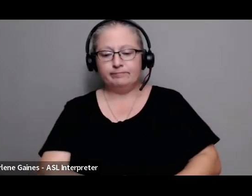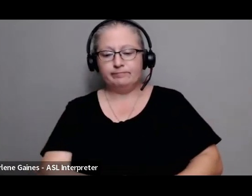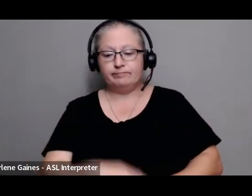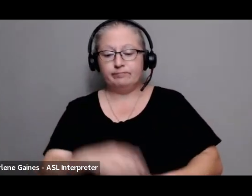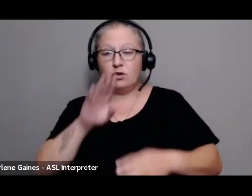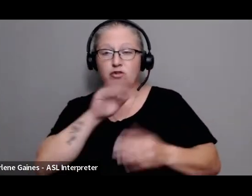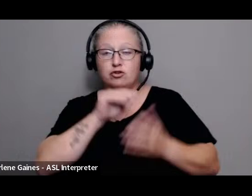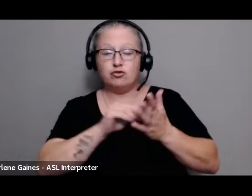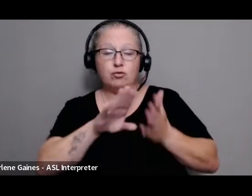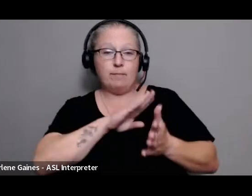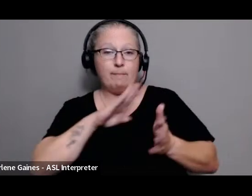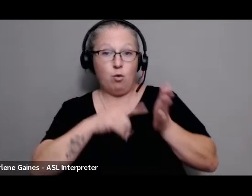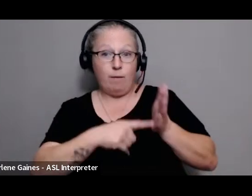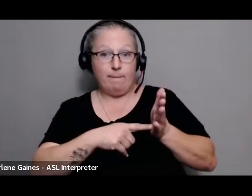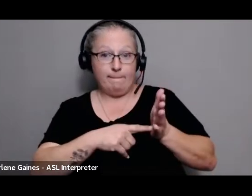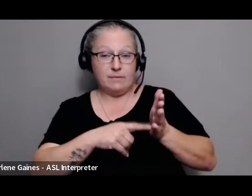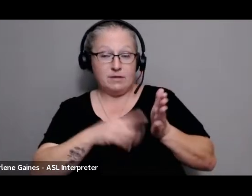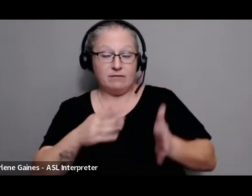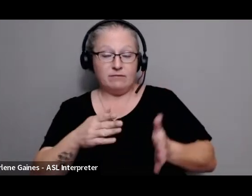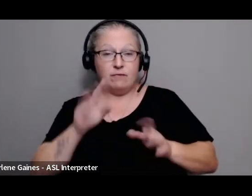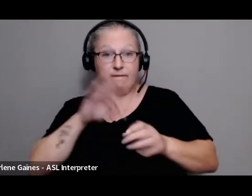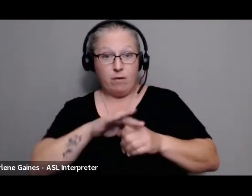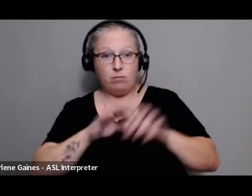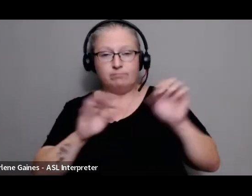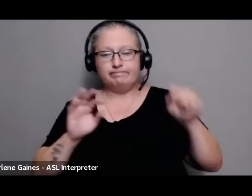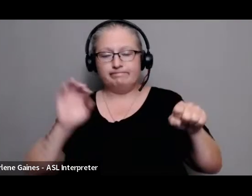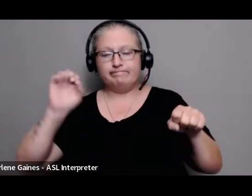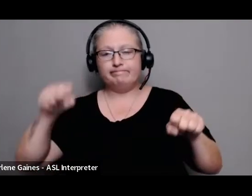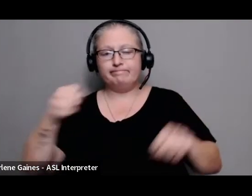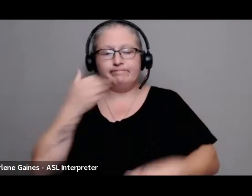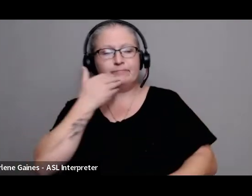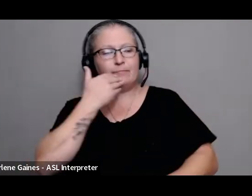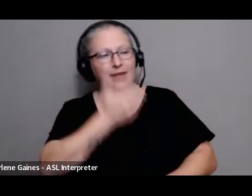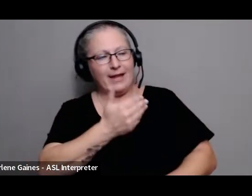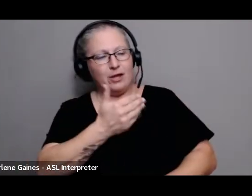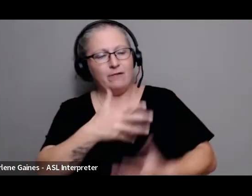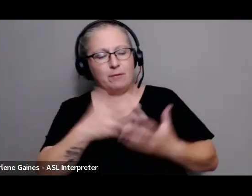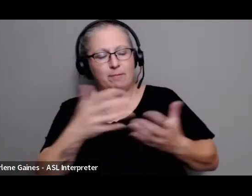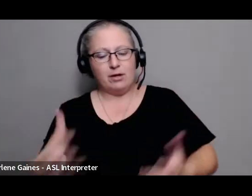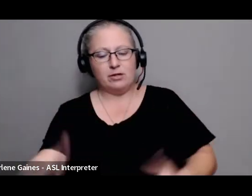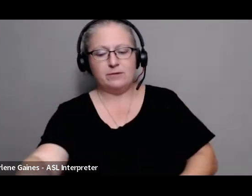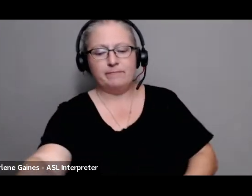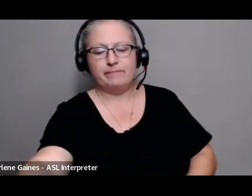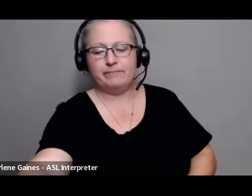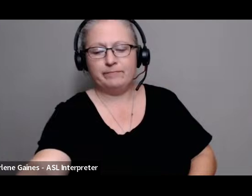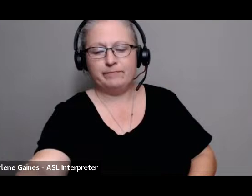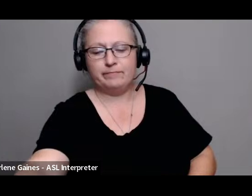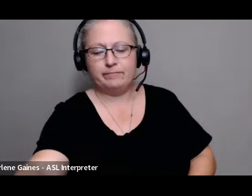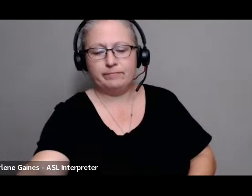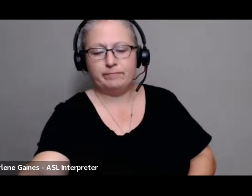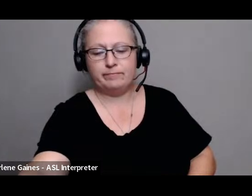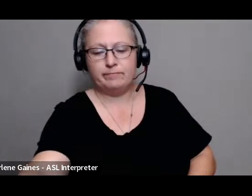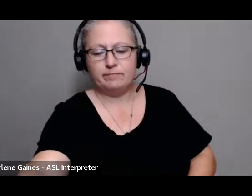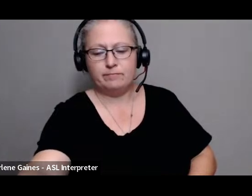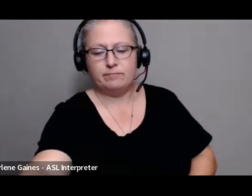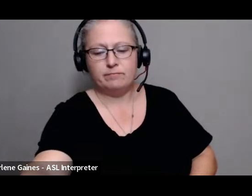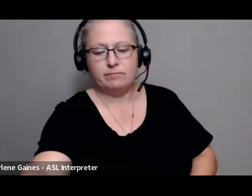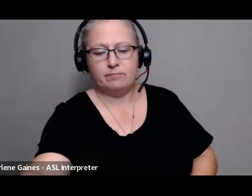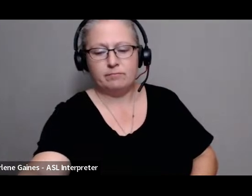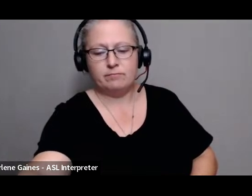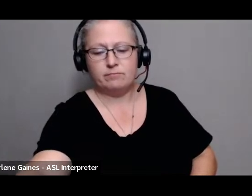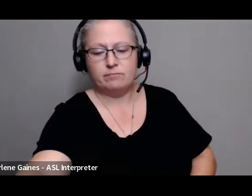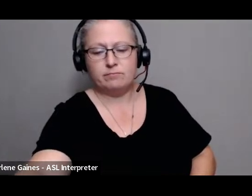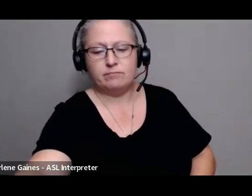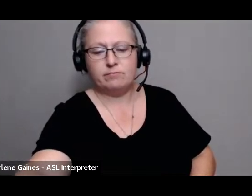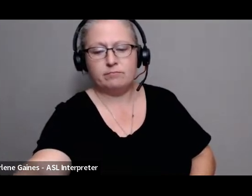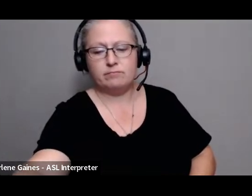board representatives, how do you vote? Yes. Yes. Thank you very much. Okay, going on to regular reports. Report of the